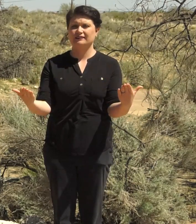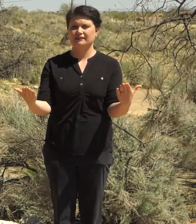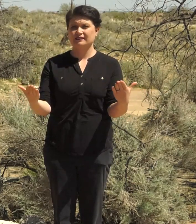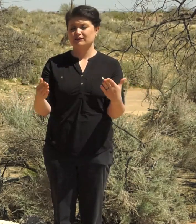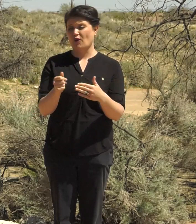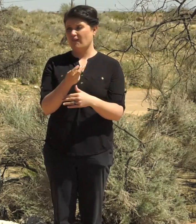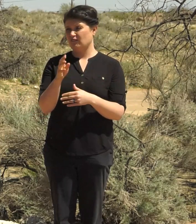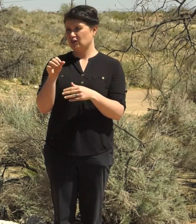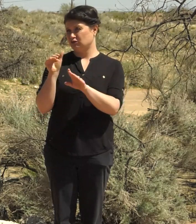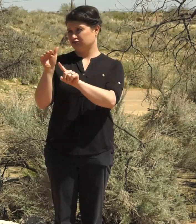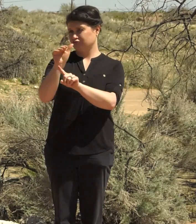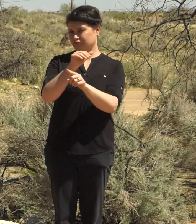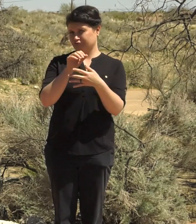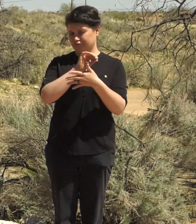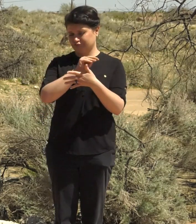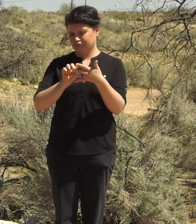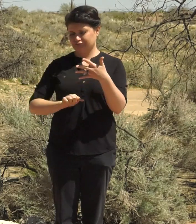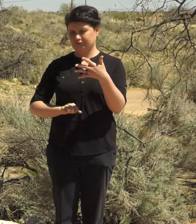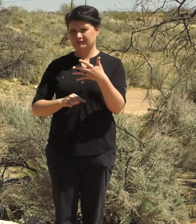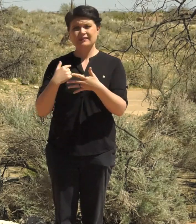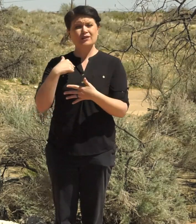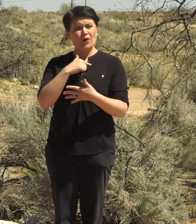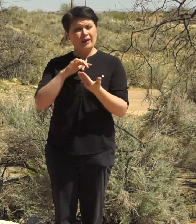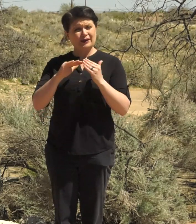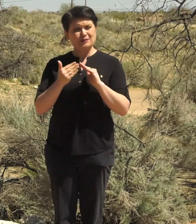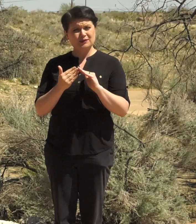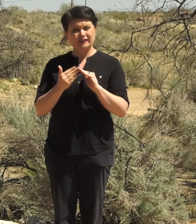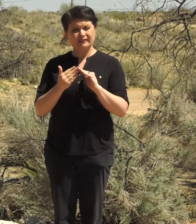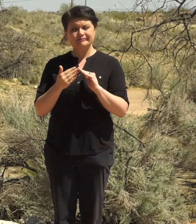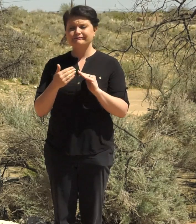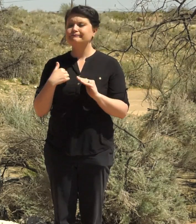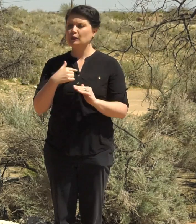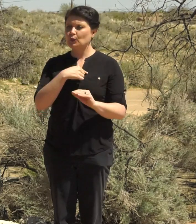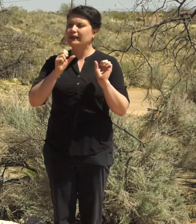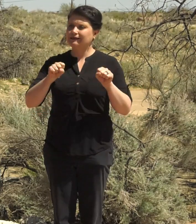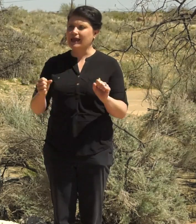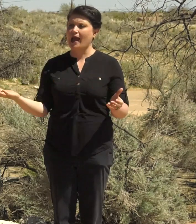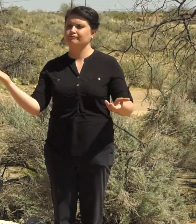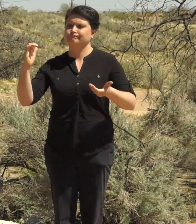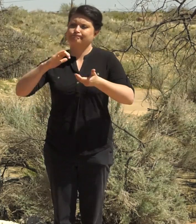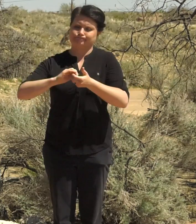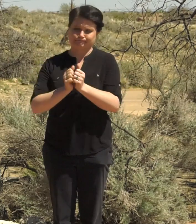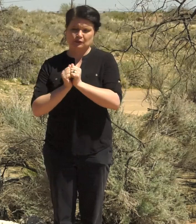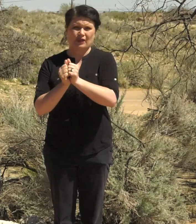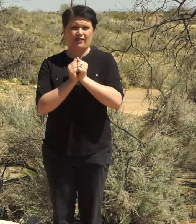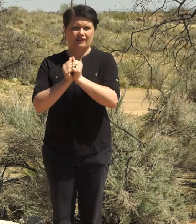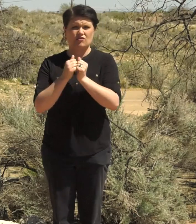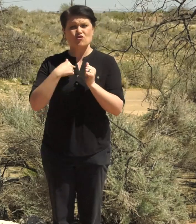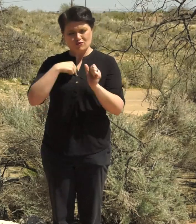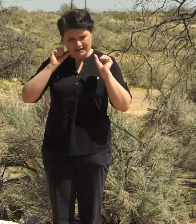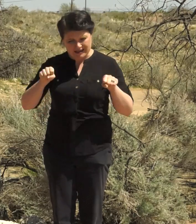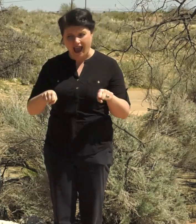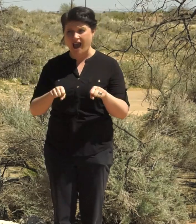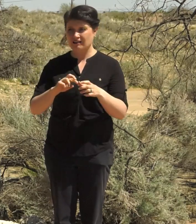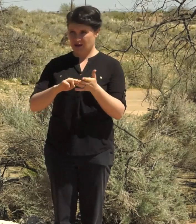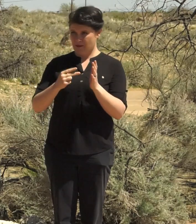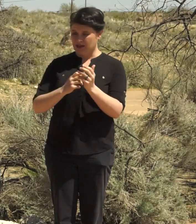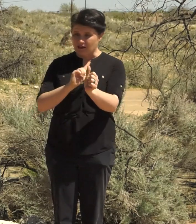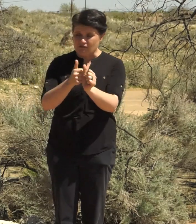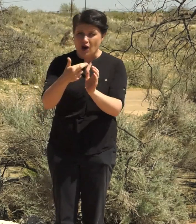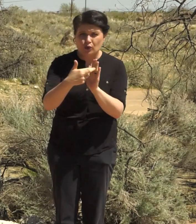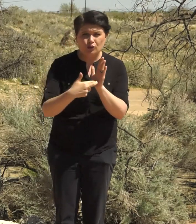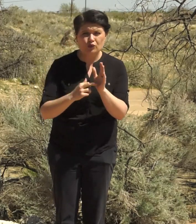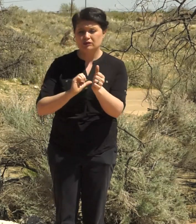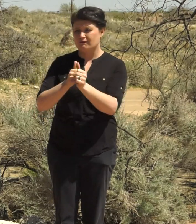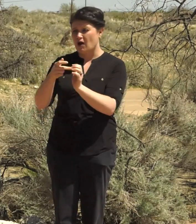reminders. One is that we are a community that can pull together, so we can do this. We need to follow the guidelines that our officials have set for